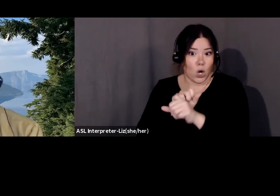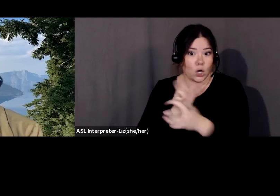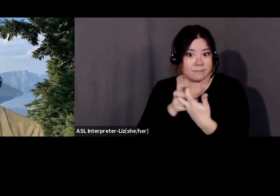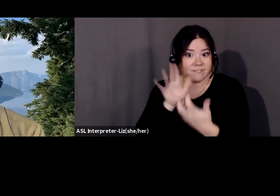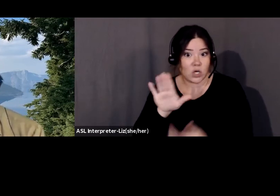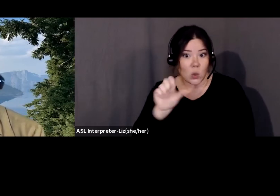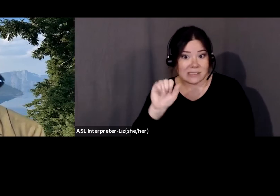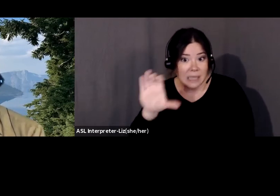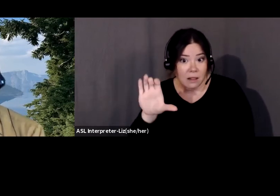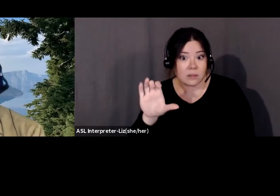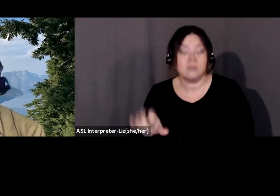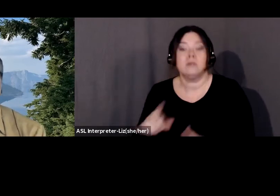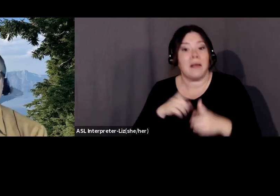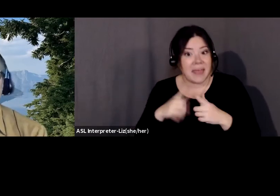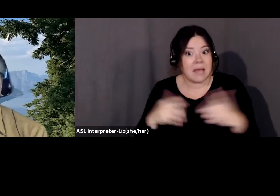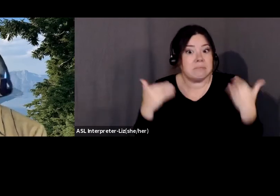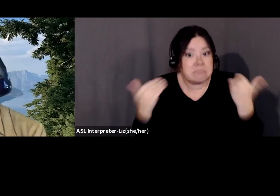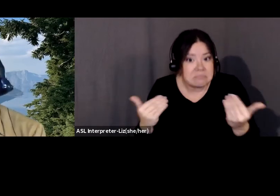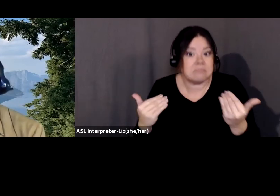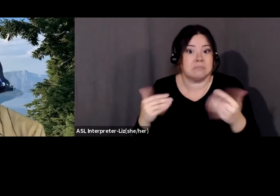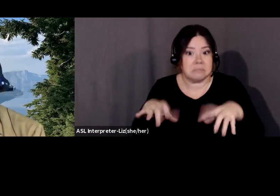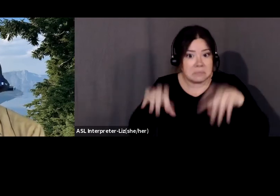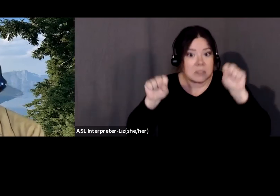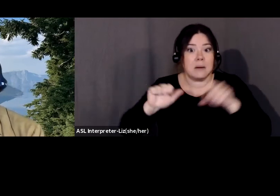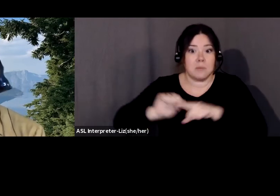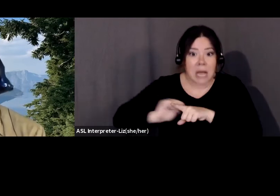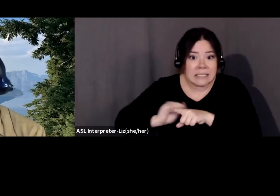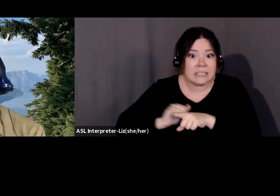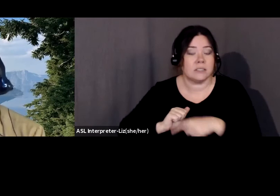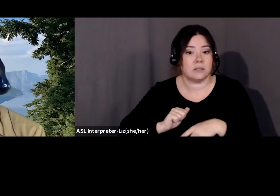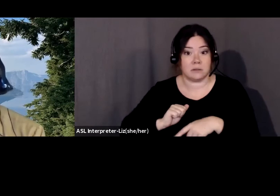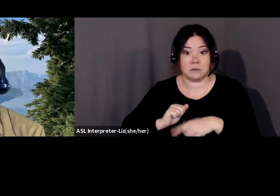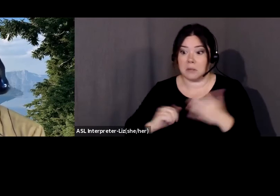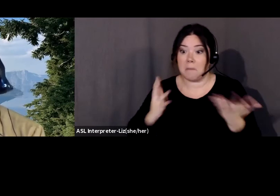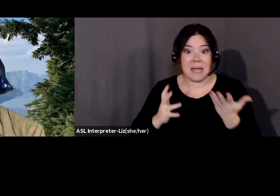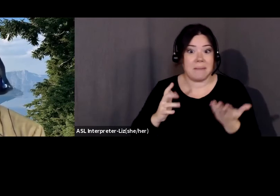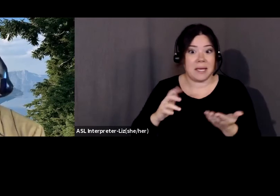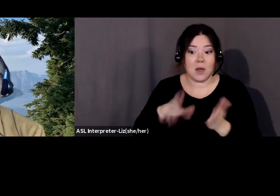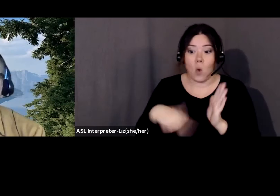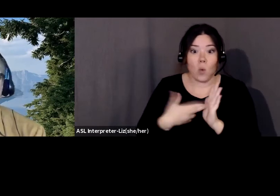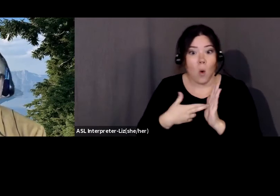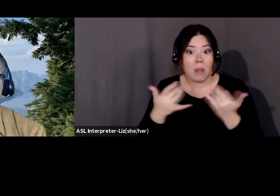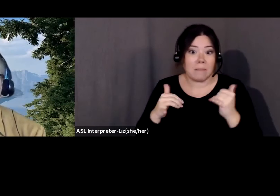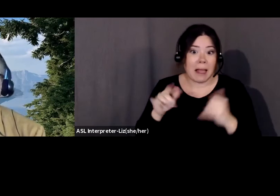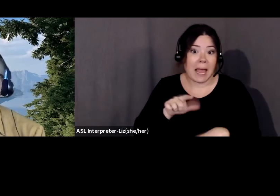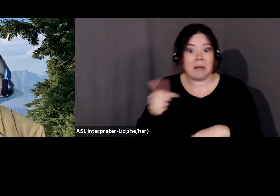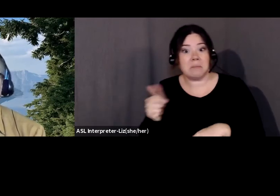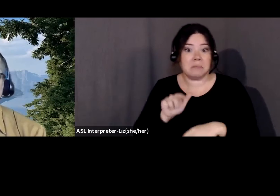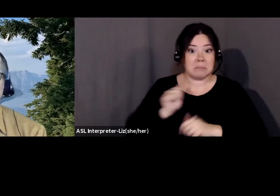it and you discuss it and you do role playing even to make sure you work through possible